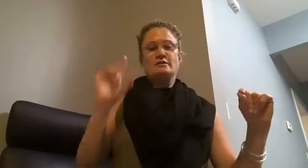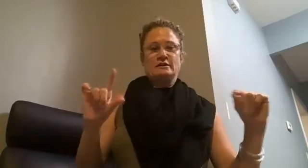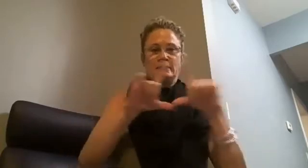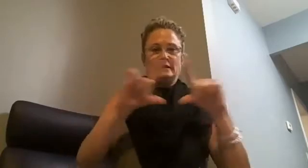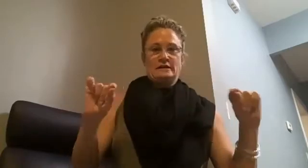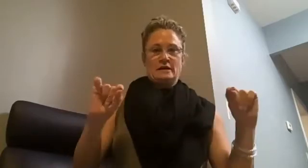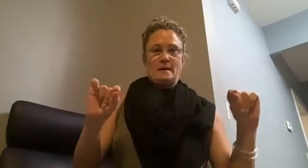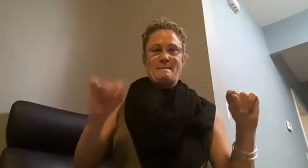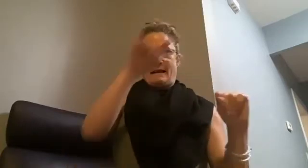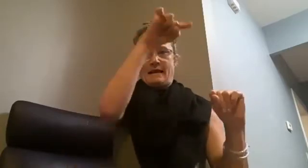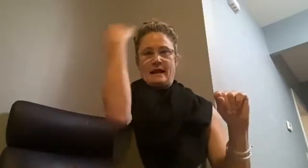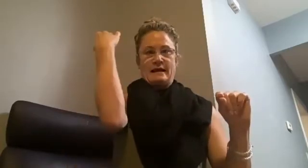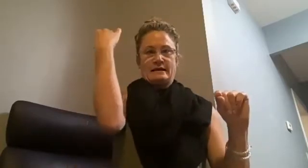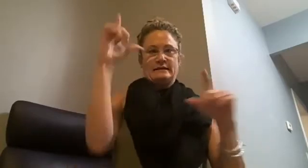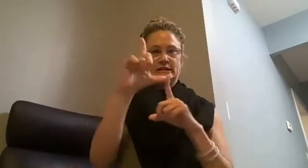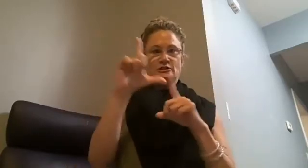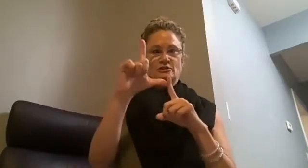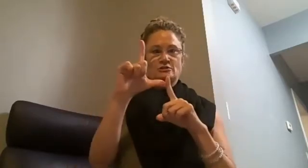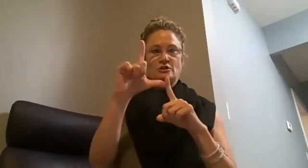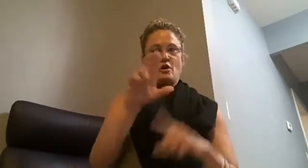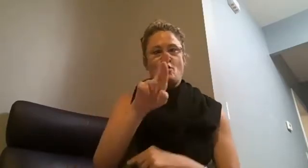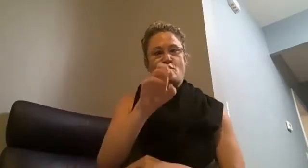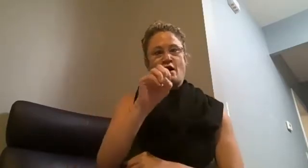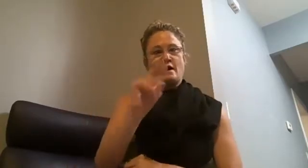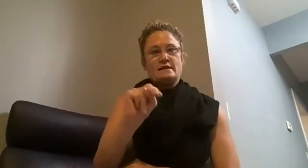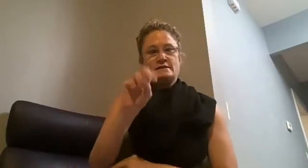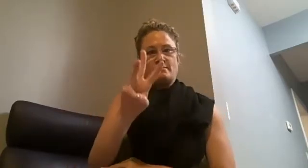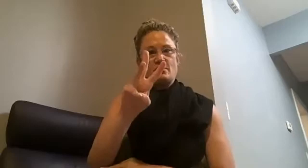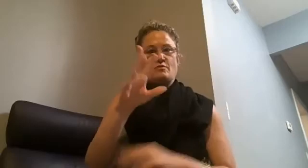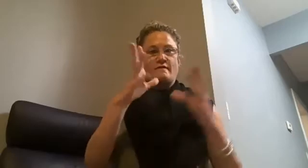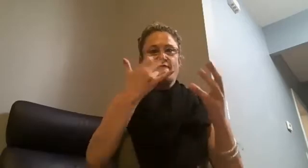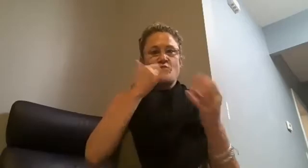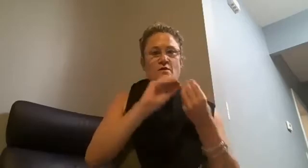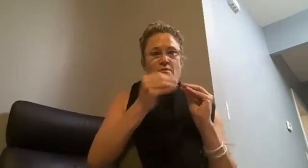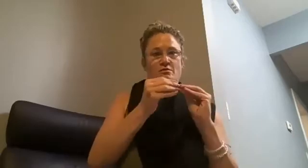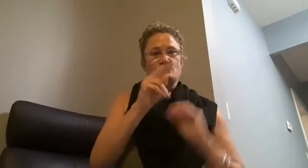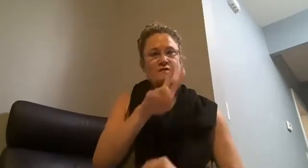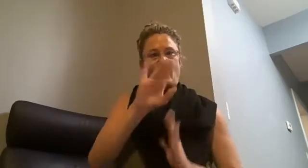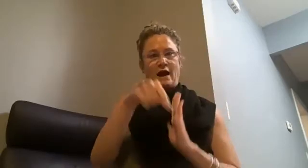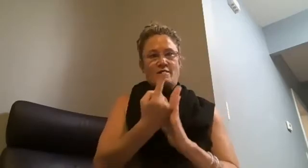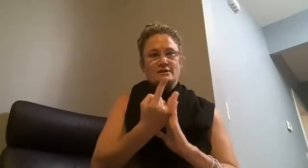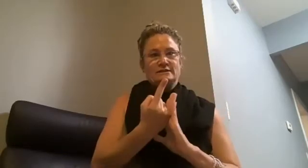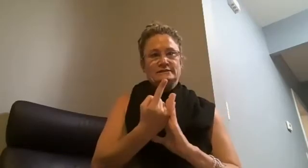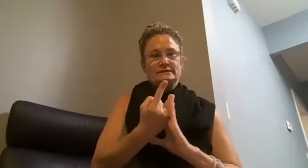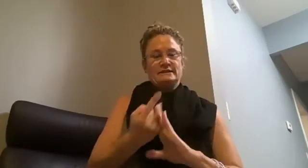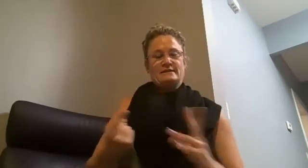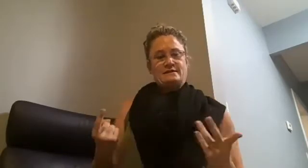bold black letters. It said Ron W., had his phone number, and then 24 hours. And he was like, "Hey, man, next time